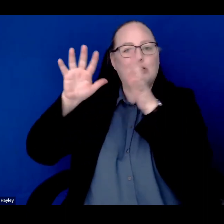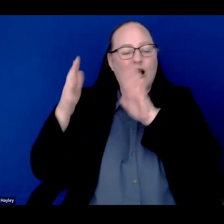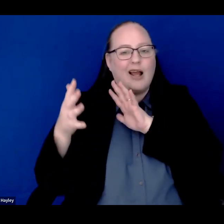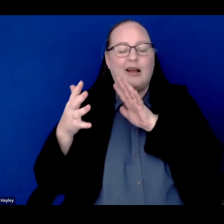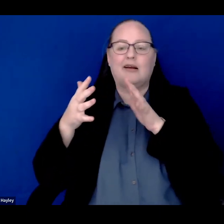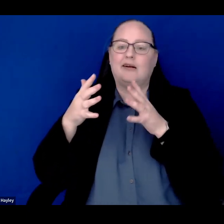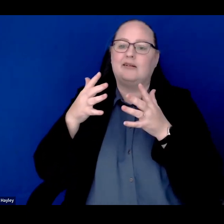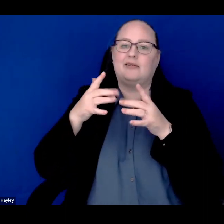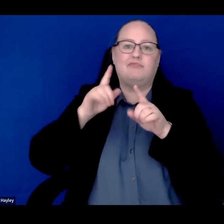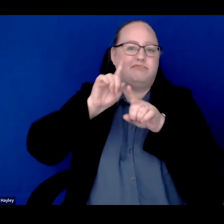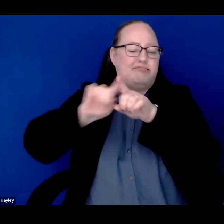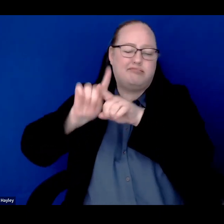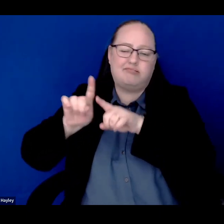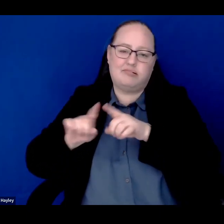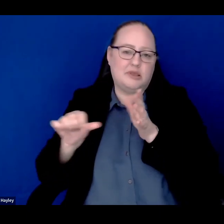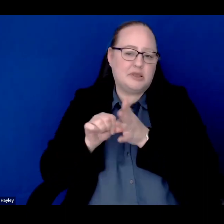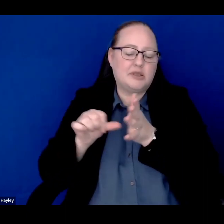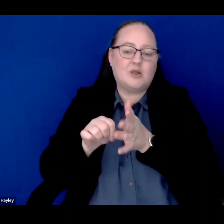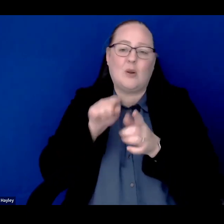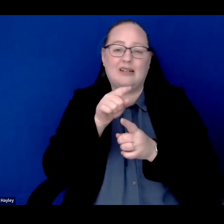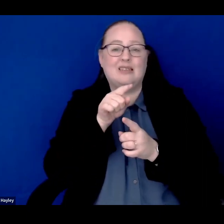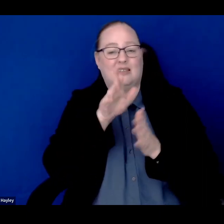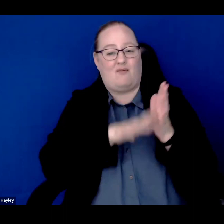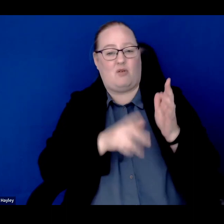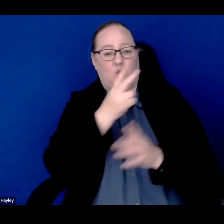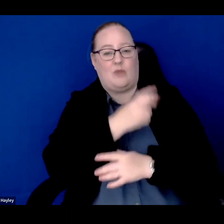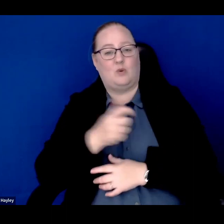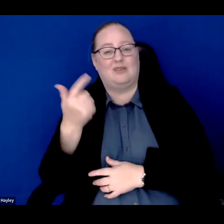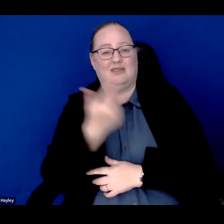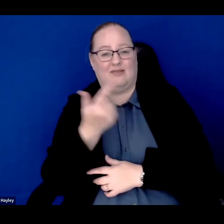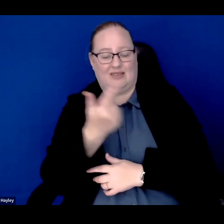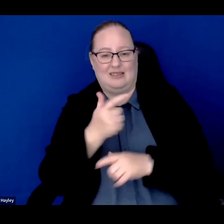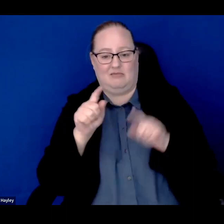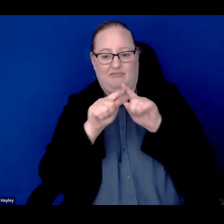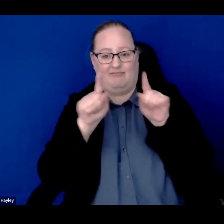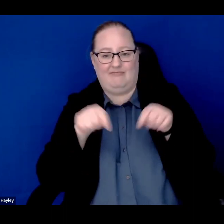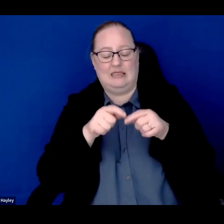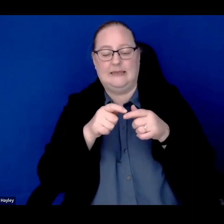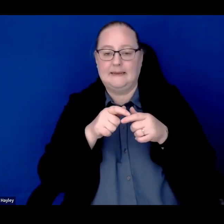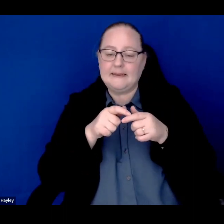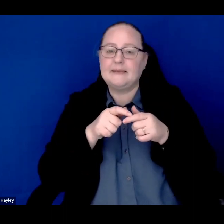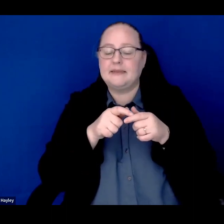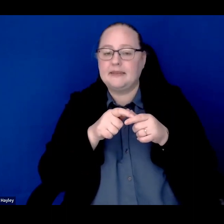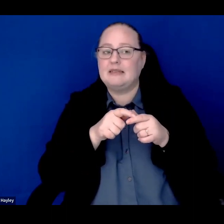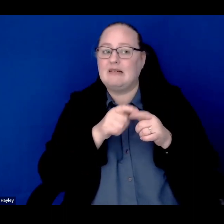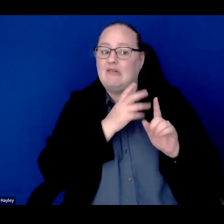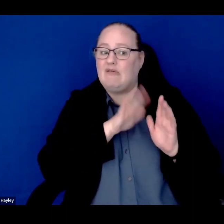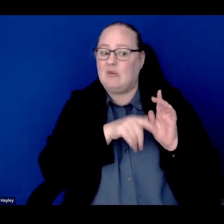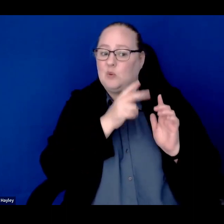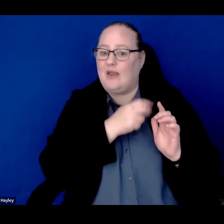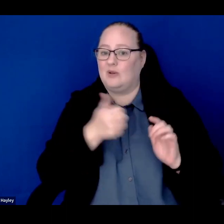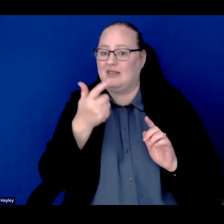showing, unfortunately, even more challenging performance ecologically,